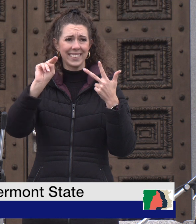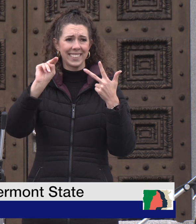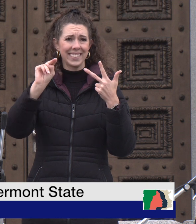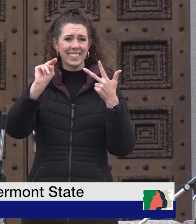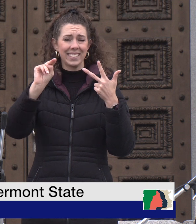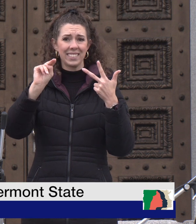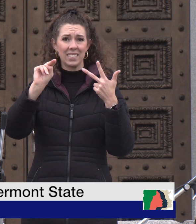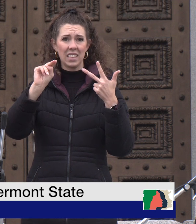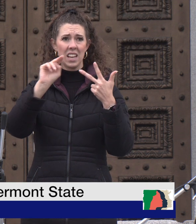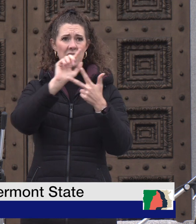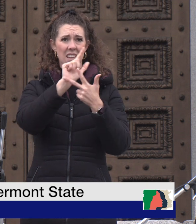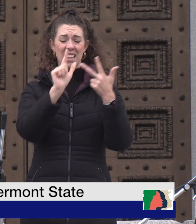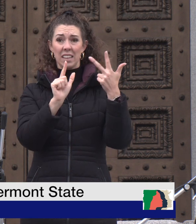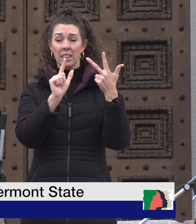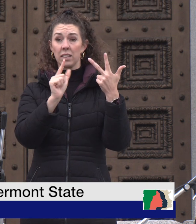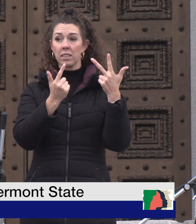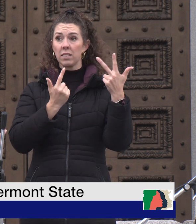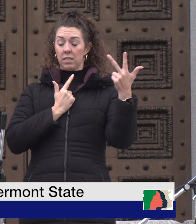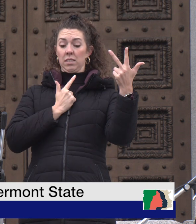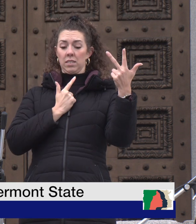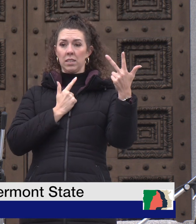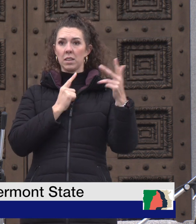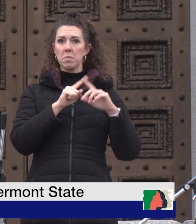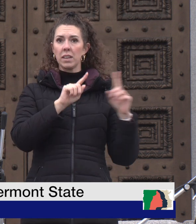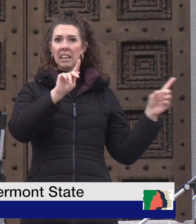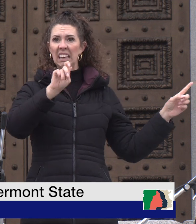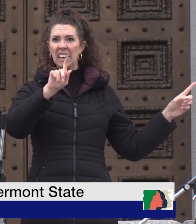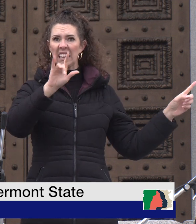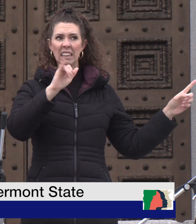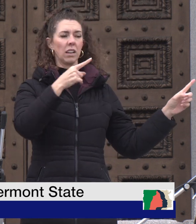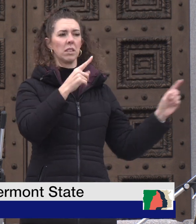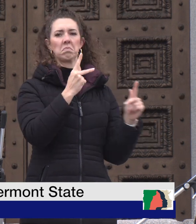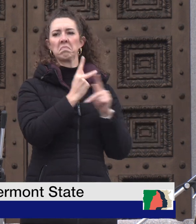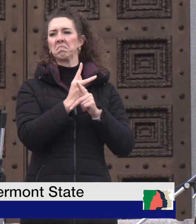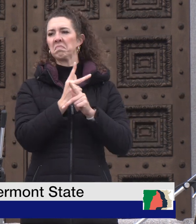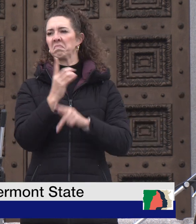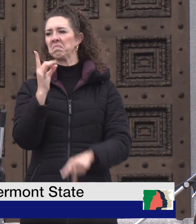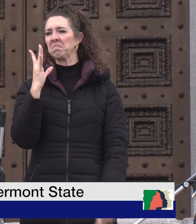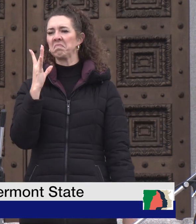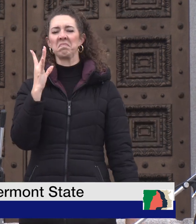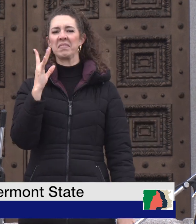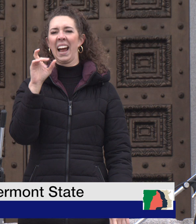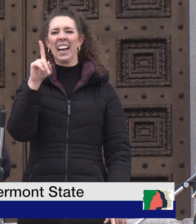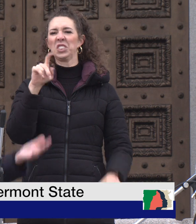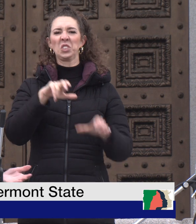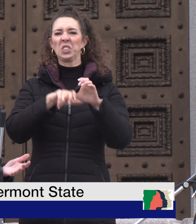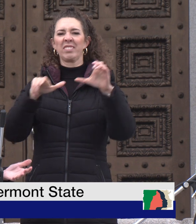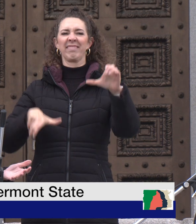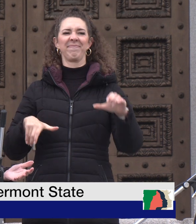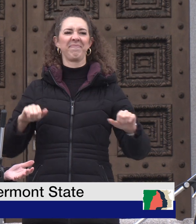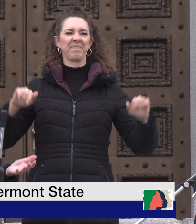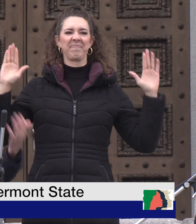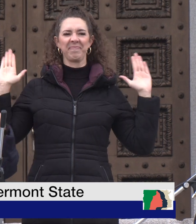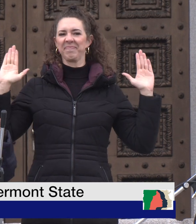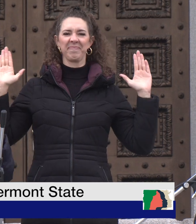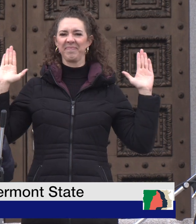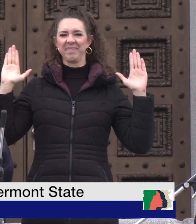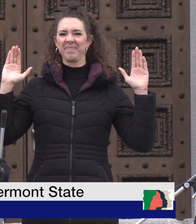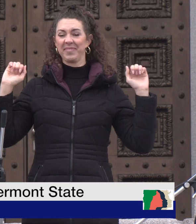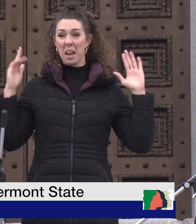But I tell you, speaking after Kennedy, I think I should sit down right now.